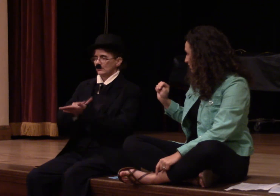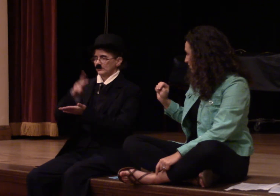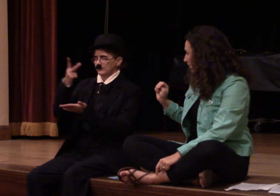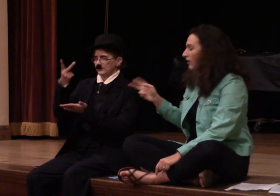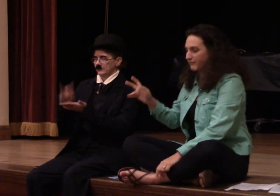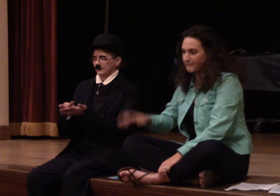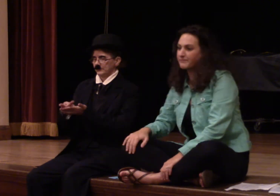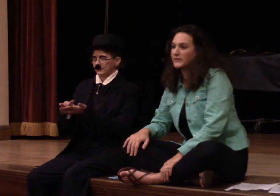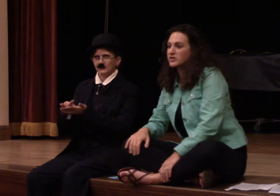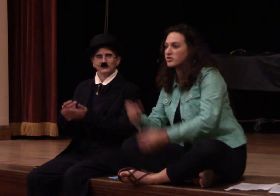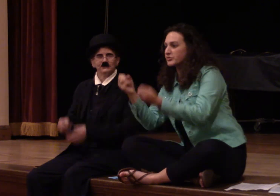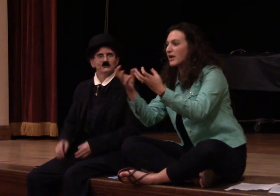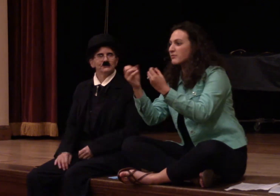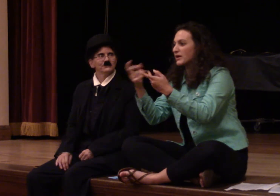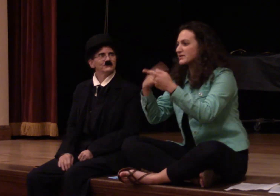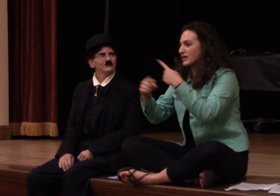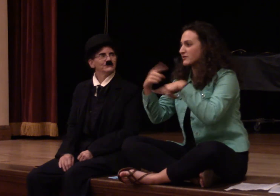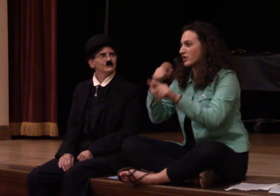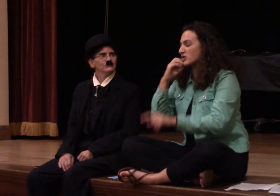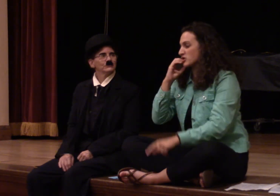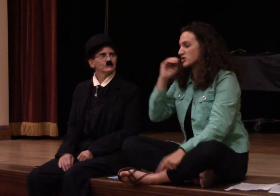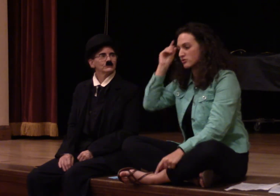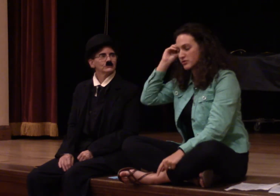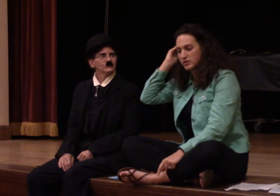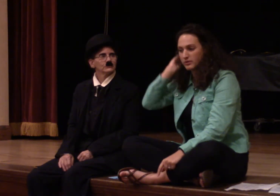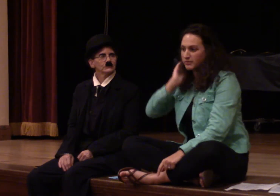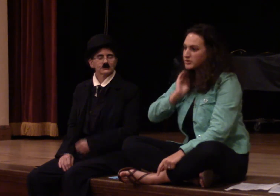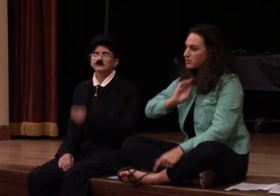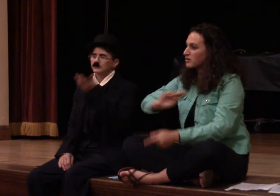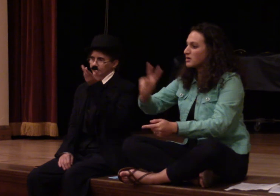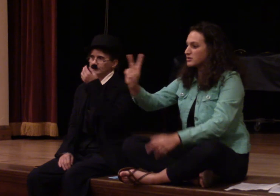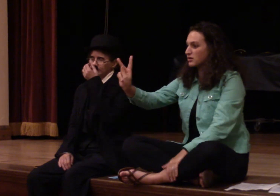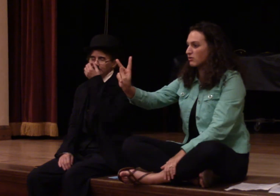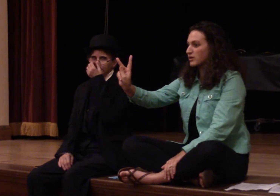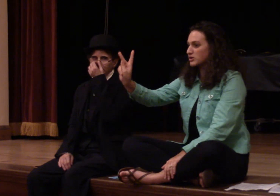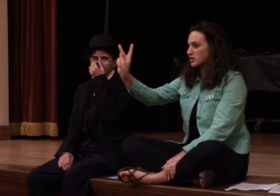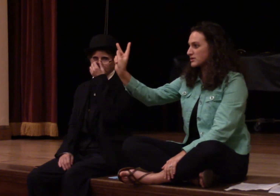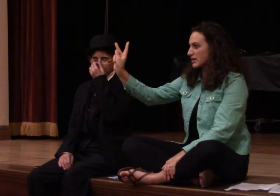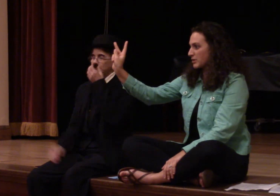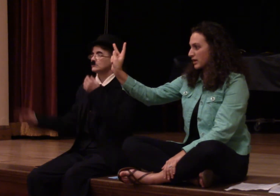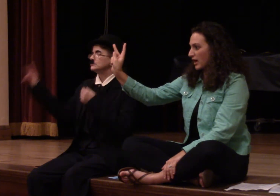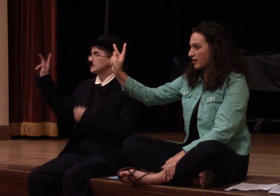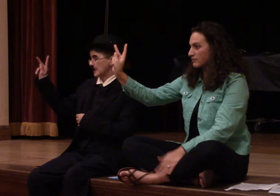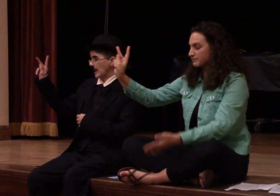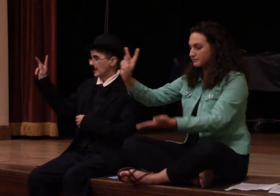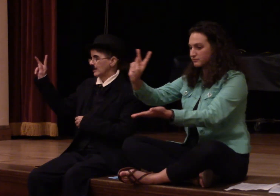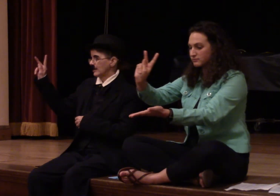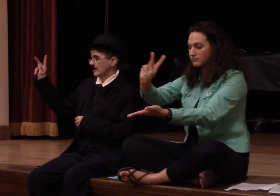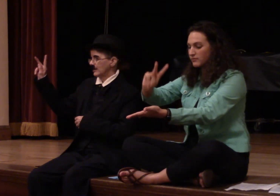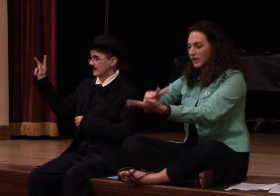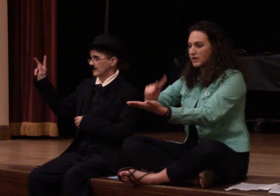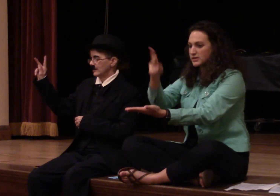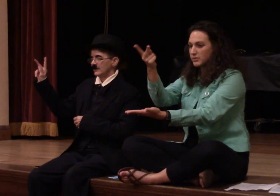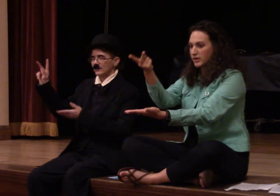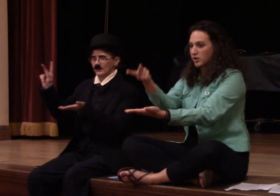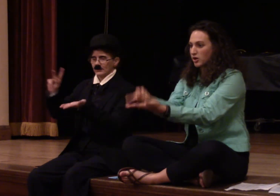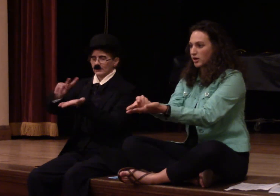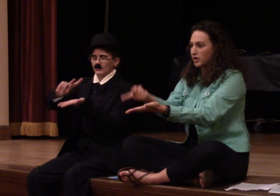Okay, so there's many signs for kitchen too, so I just want to make sure. So kitchen is going to be a K, And it's gonna be like you're cooking.